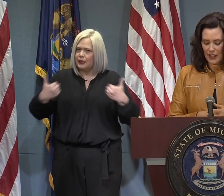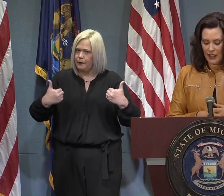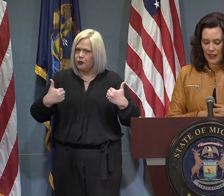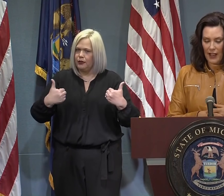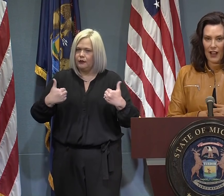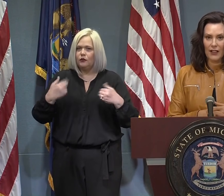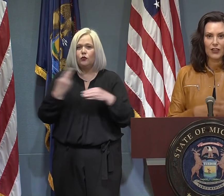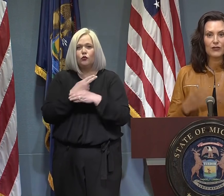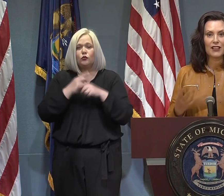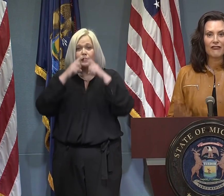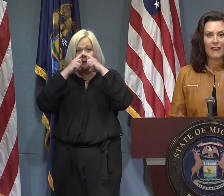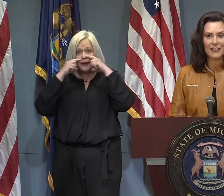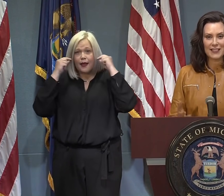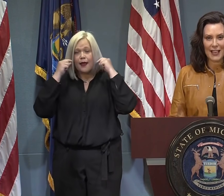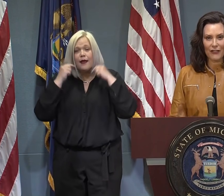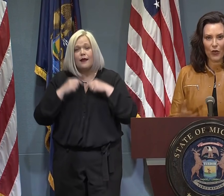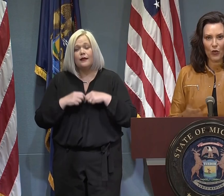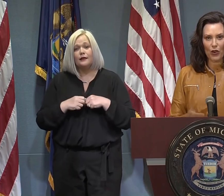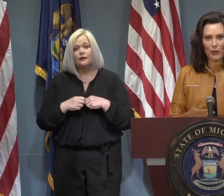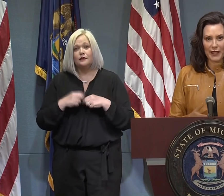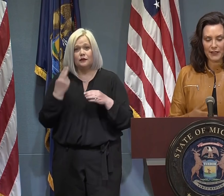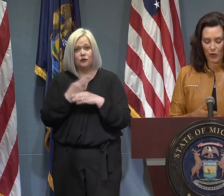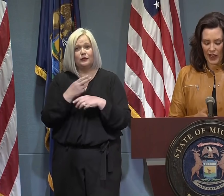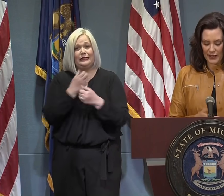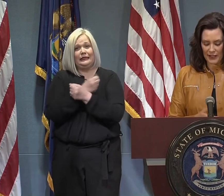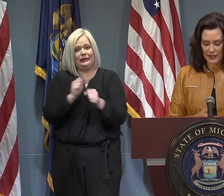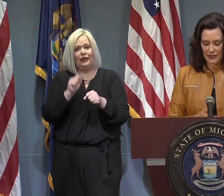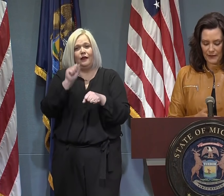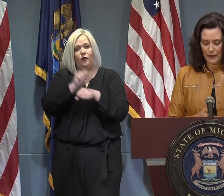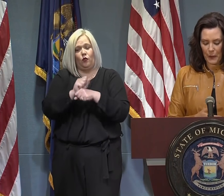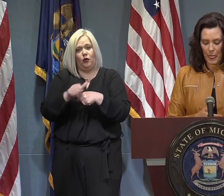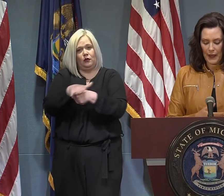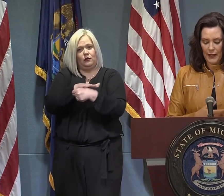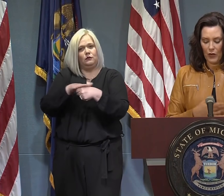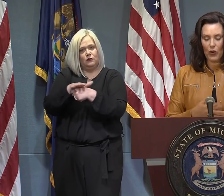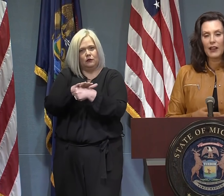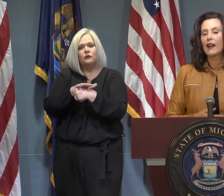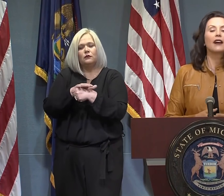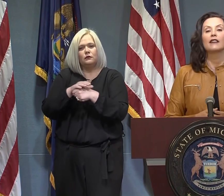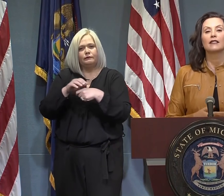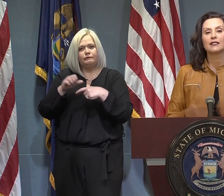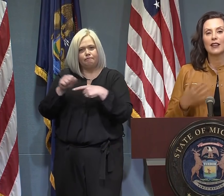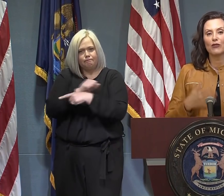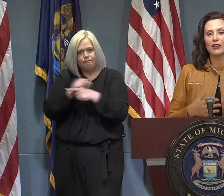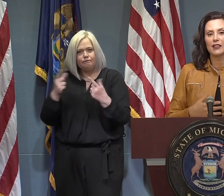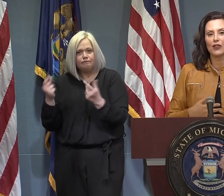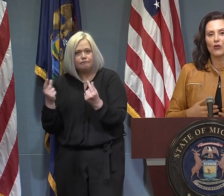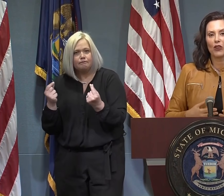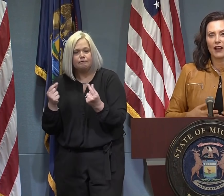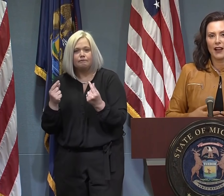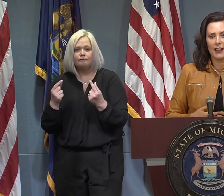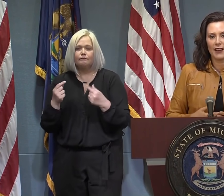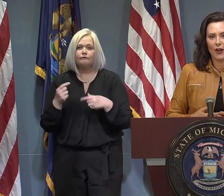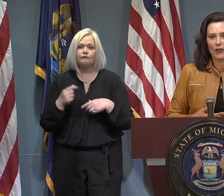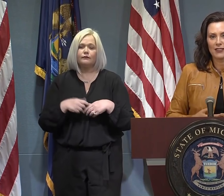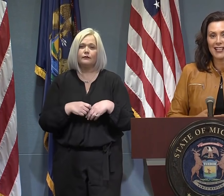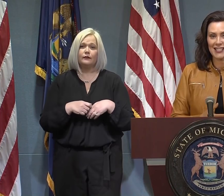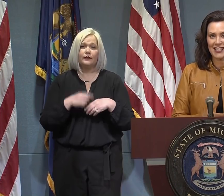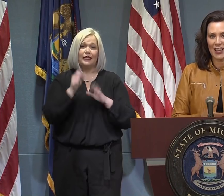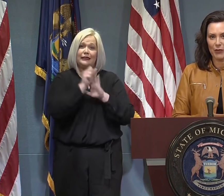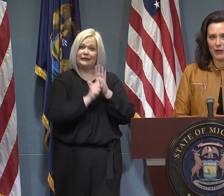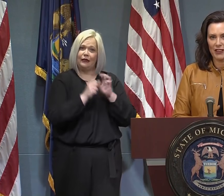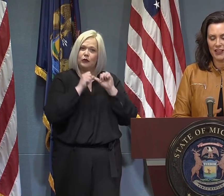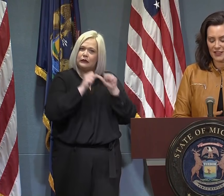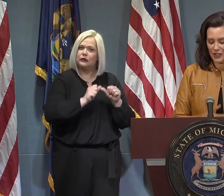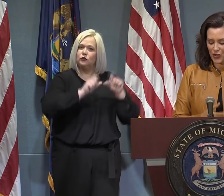coverings, using safe workplace practices. The state will continue to work on our